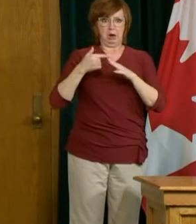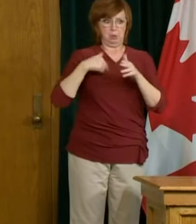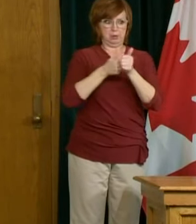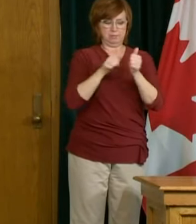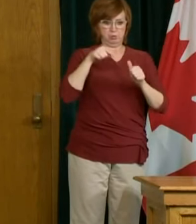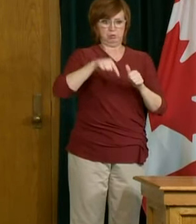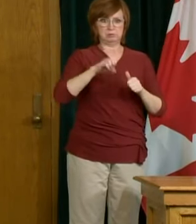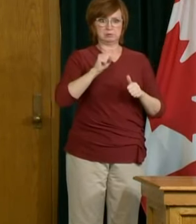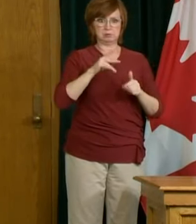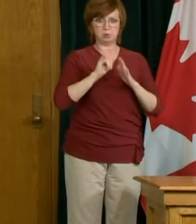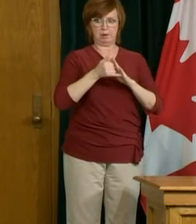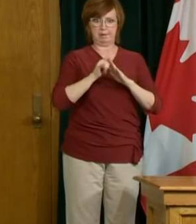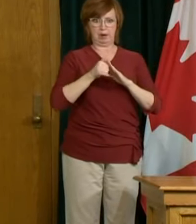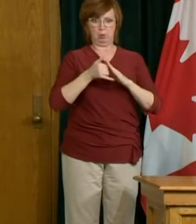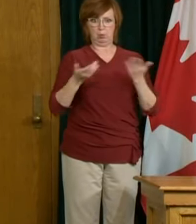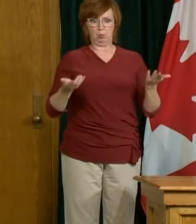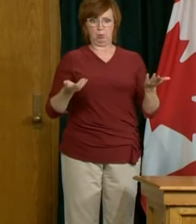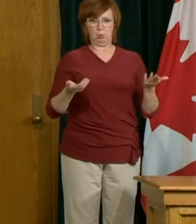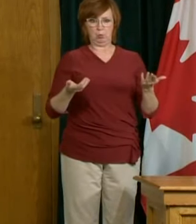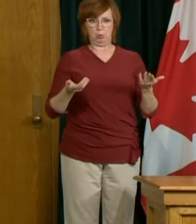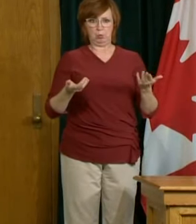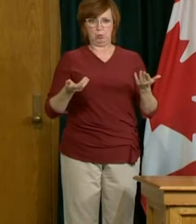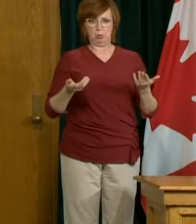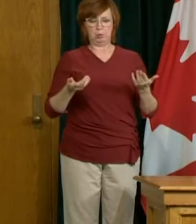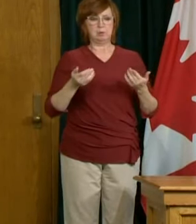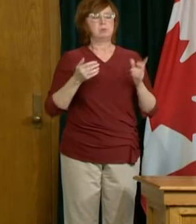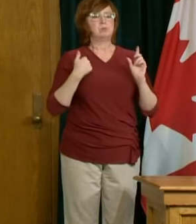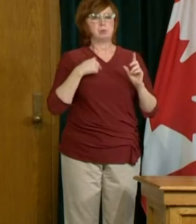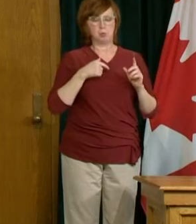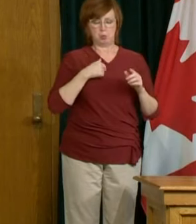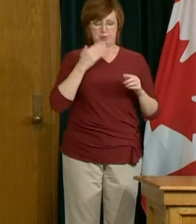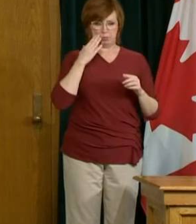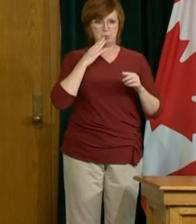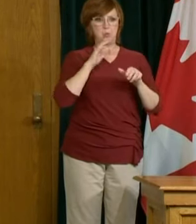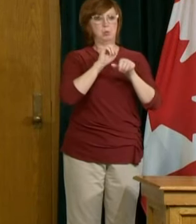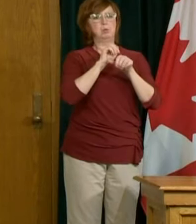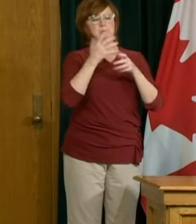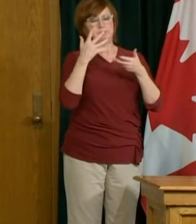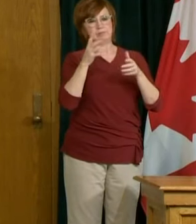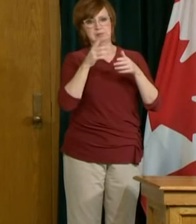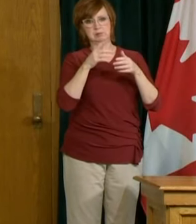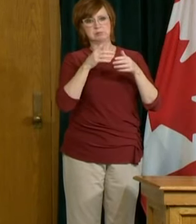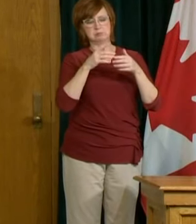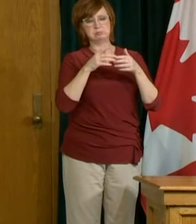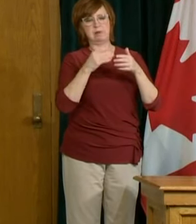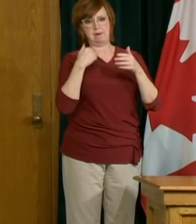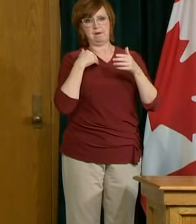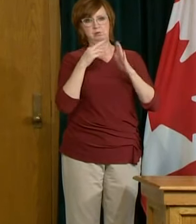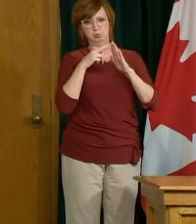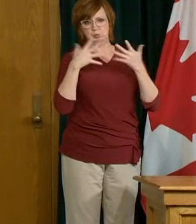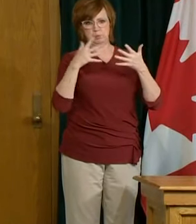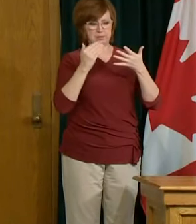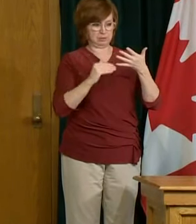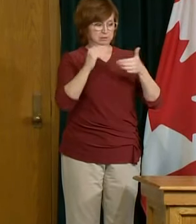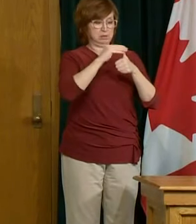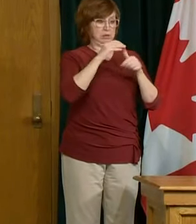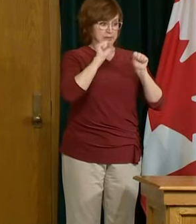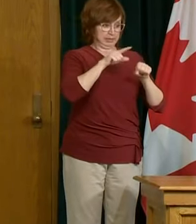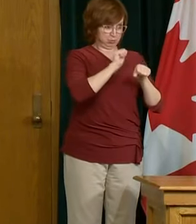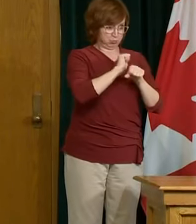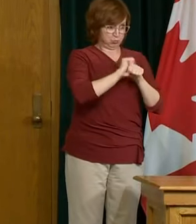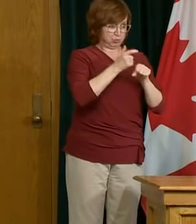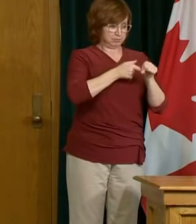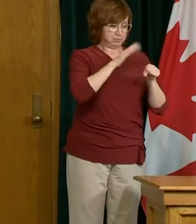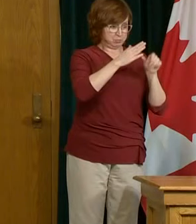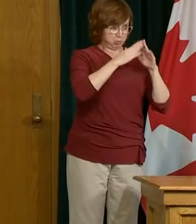transmission. And so we have already said that people who can work from home should continue to work from home. But of course, there are many